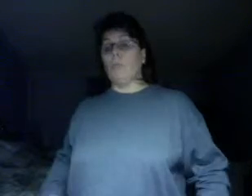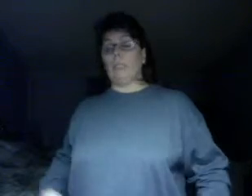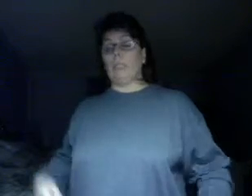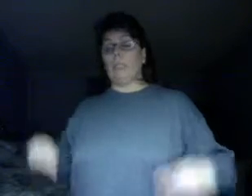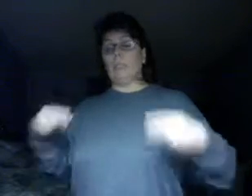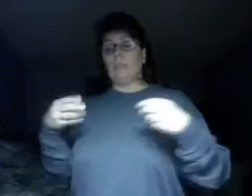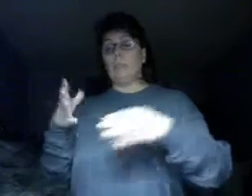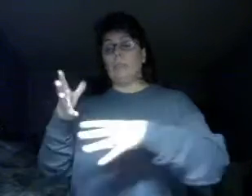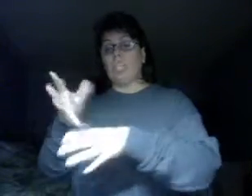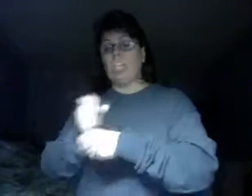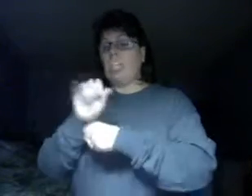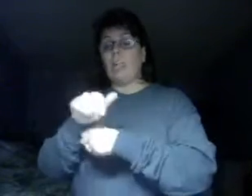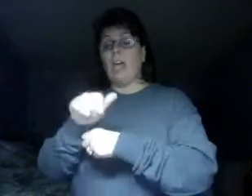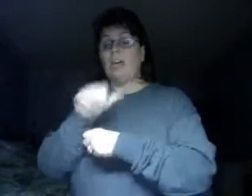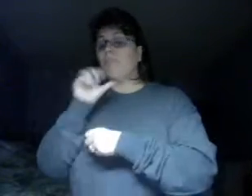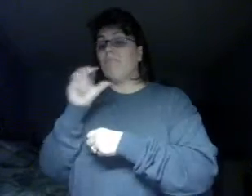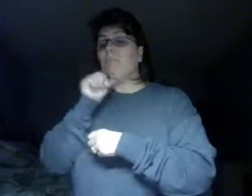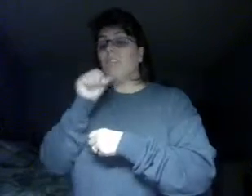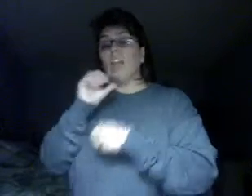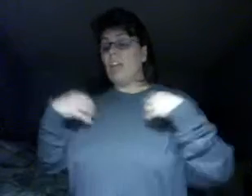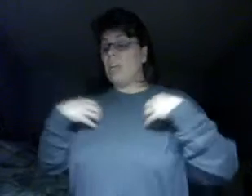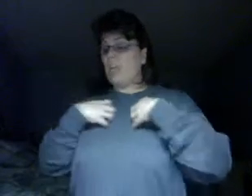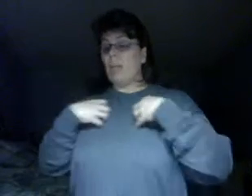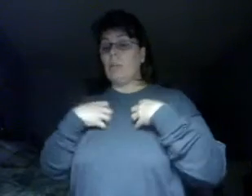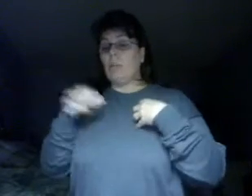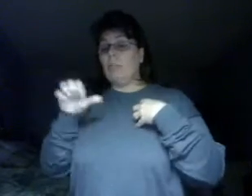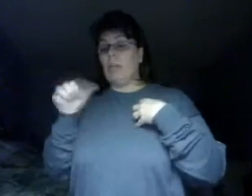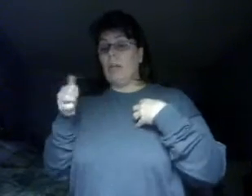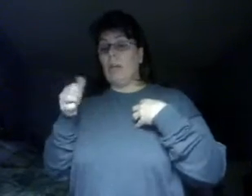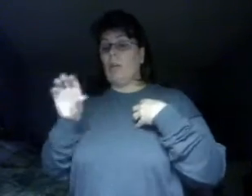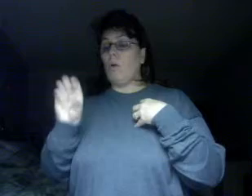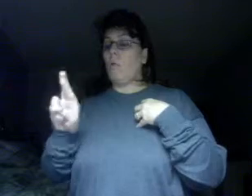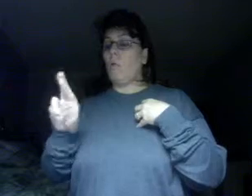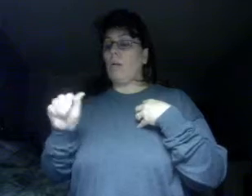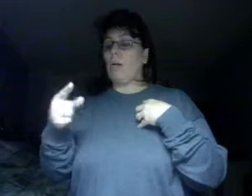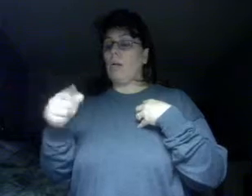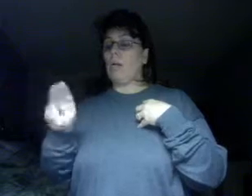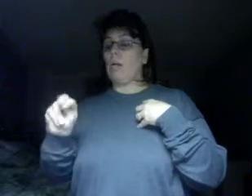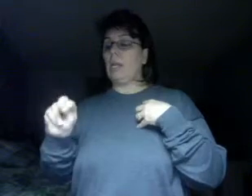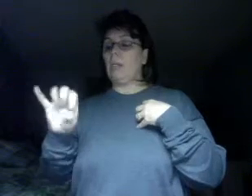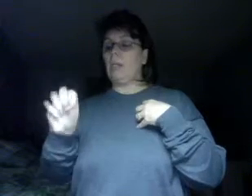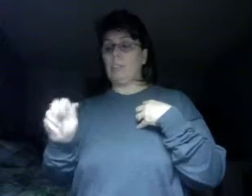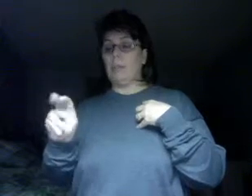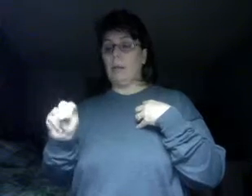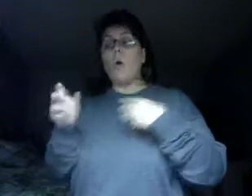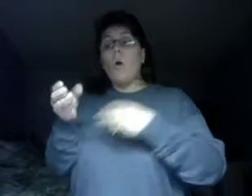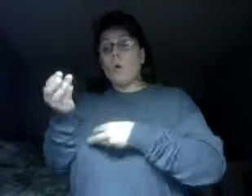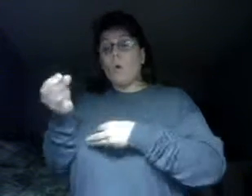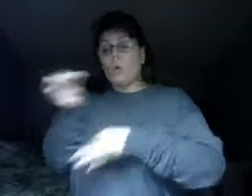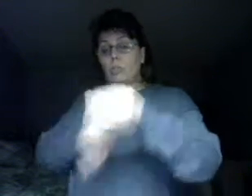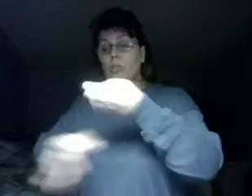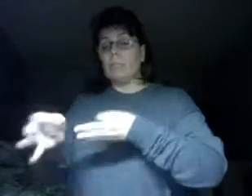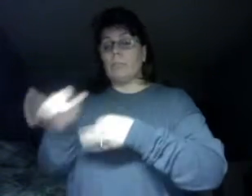can be infected with HIV. No other animal or organism can transmit HIV to other